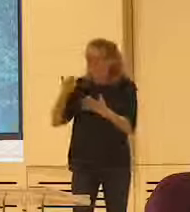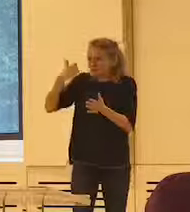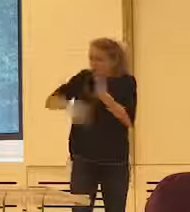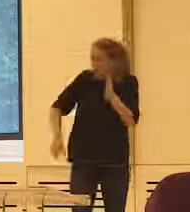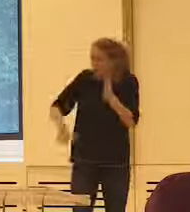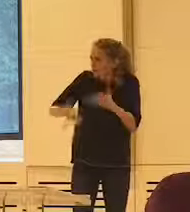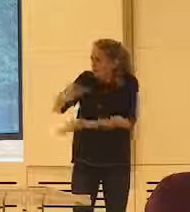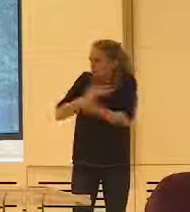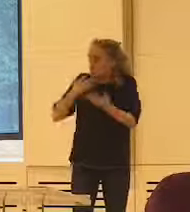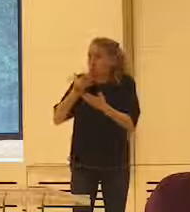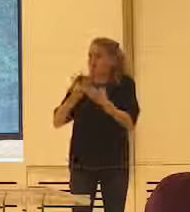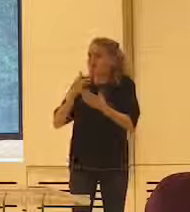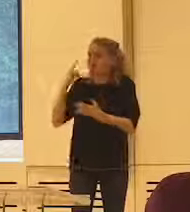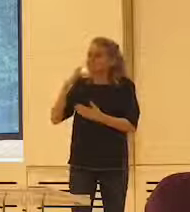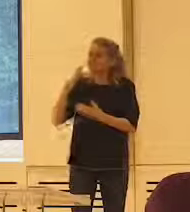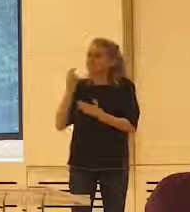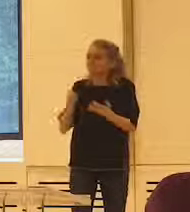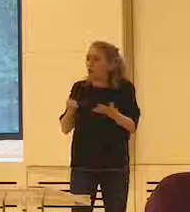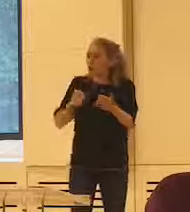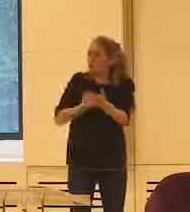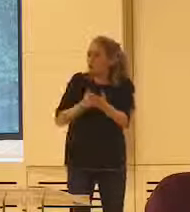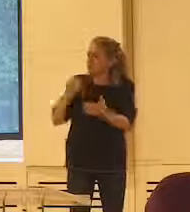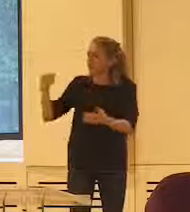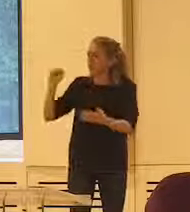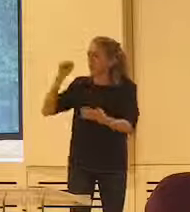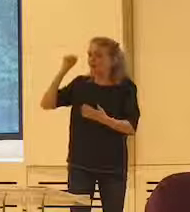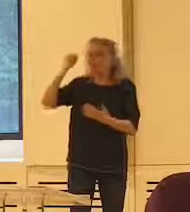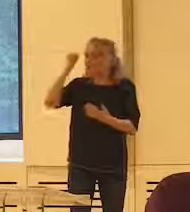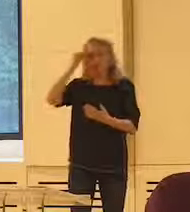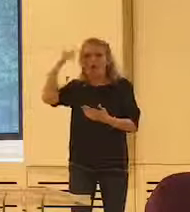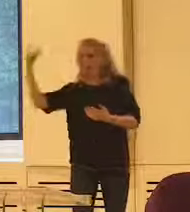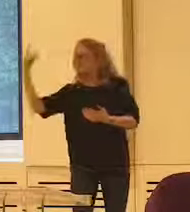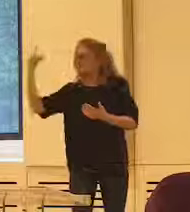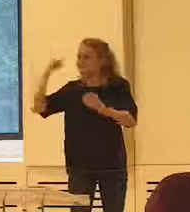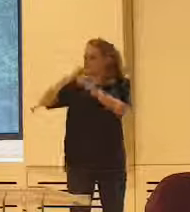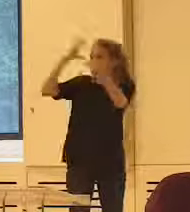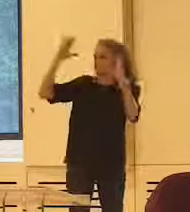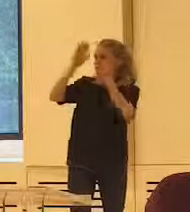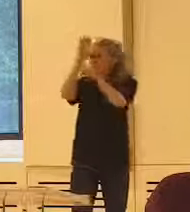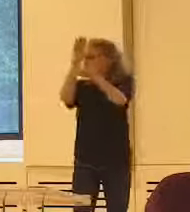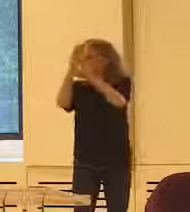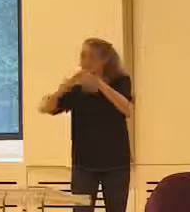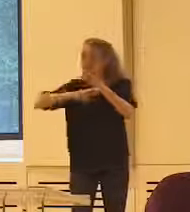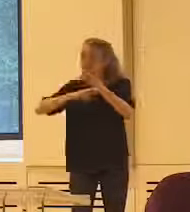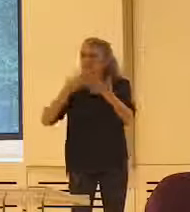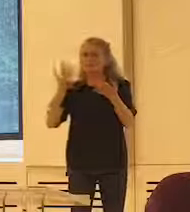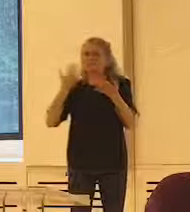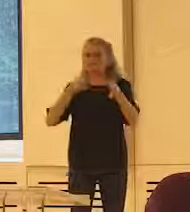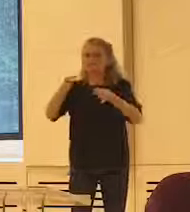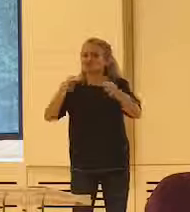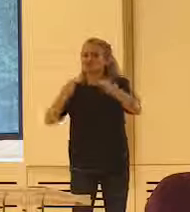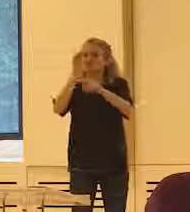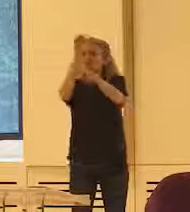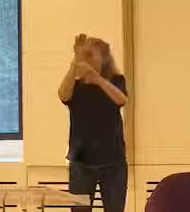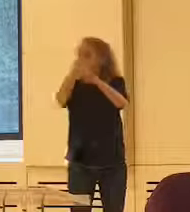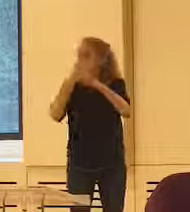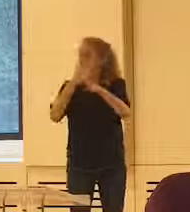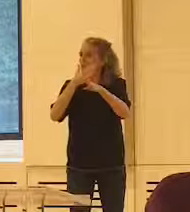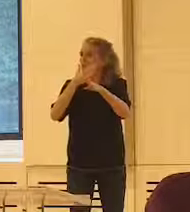bringing it in early on, starting to discuss things earlier, having people contribute their ideas, thinking about